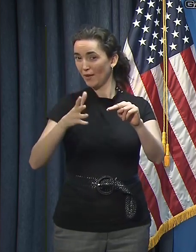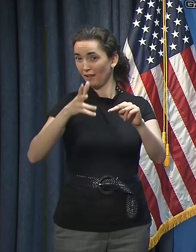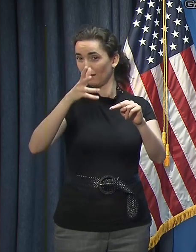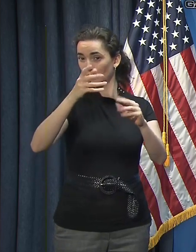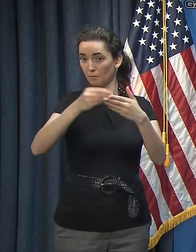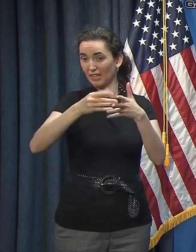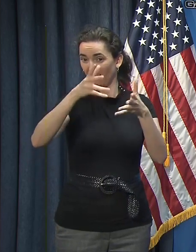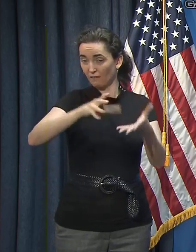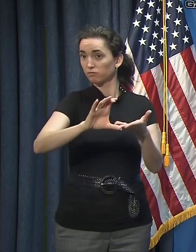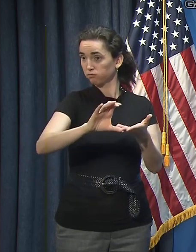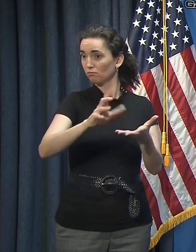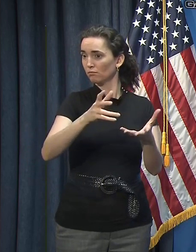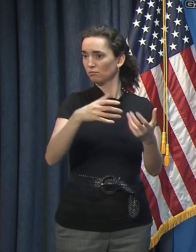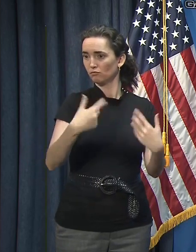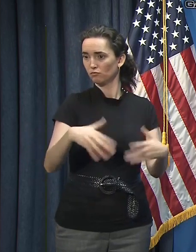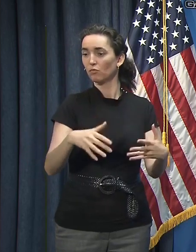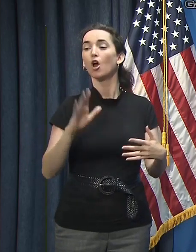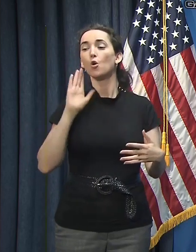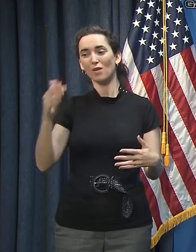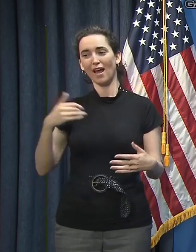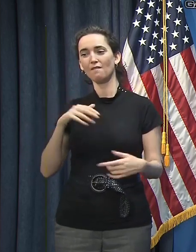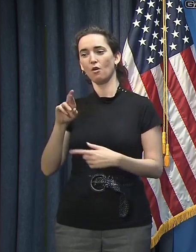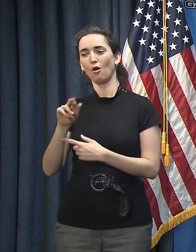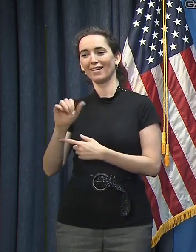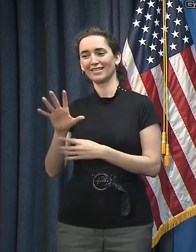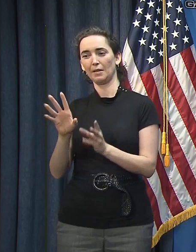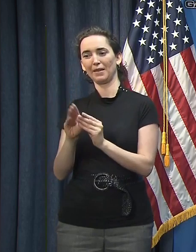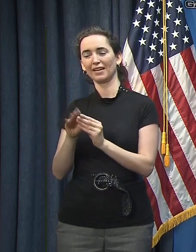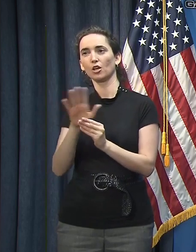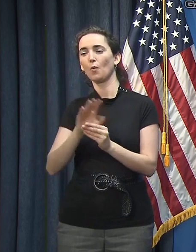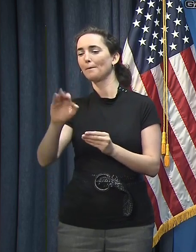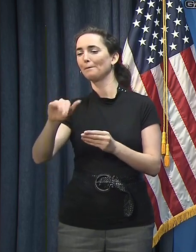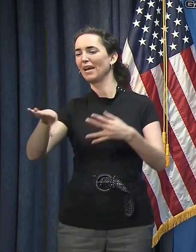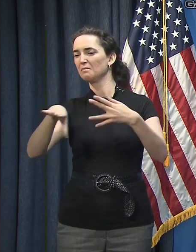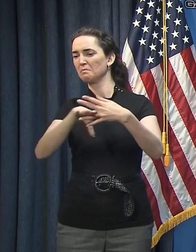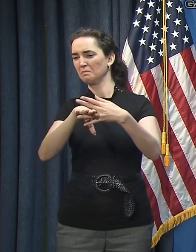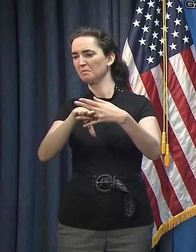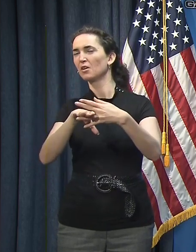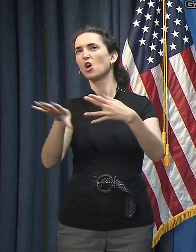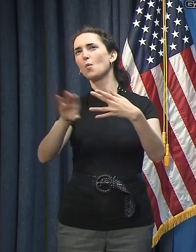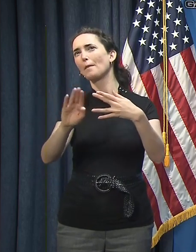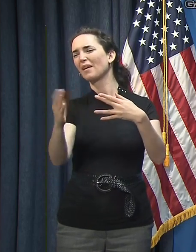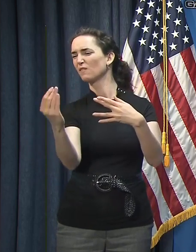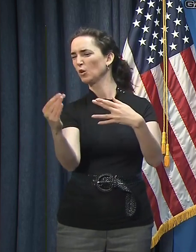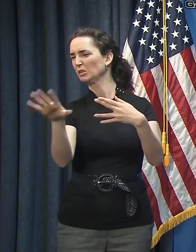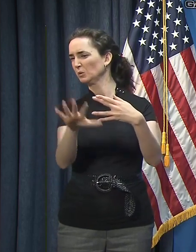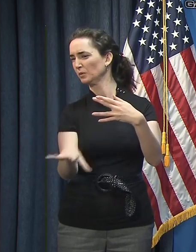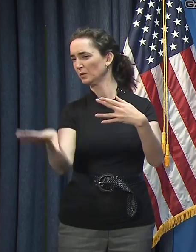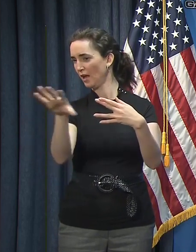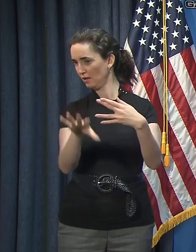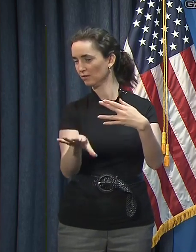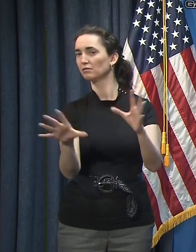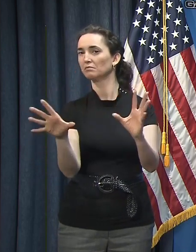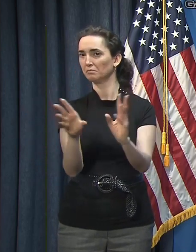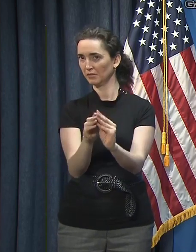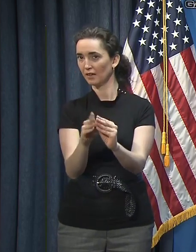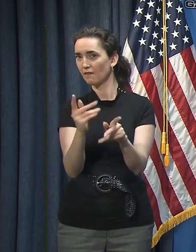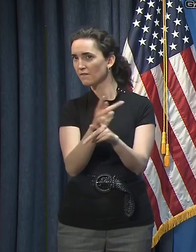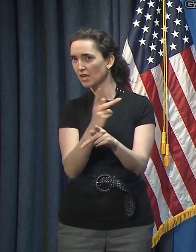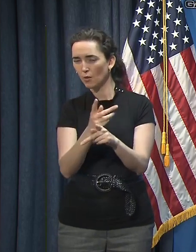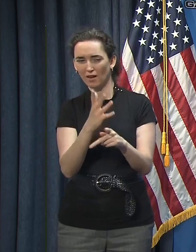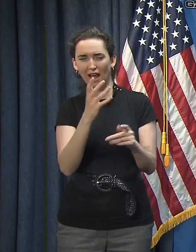excess. We will have an REC meeting in the middle of May, I think around May the 14th, and we will figure out what